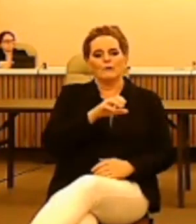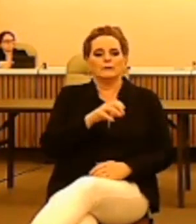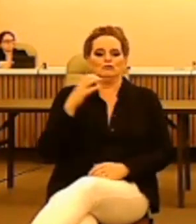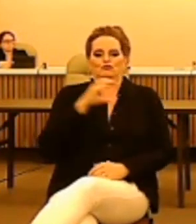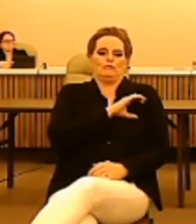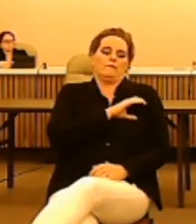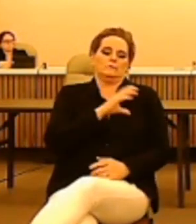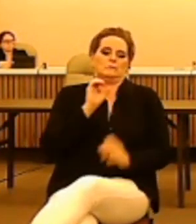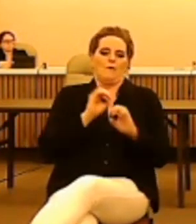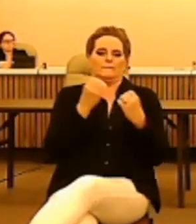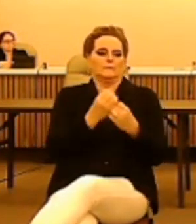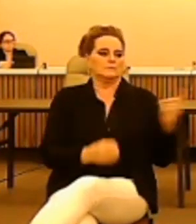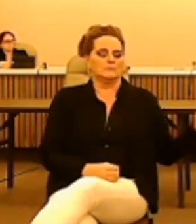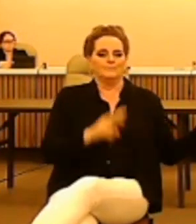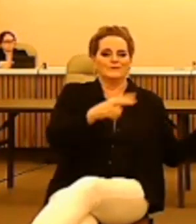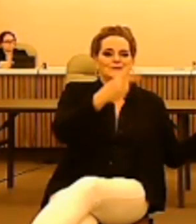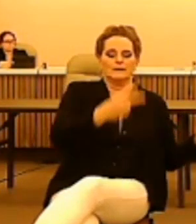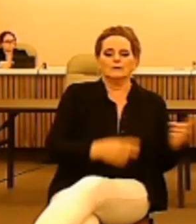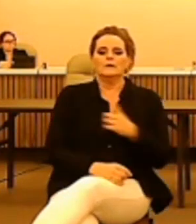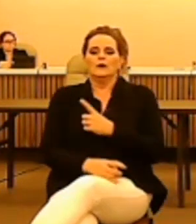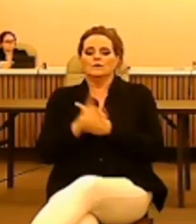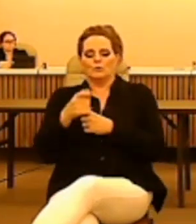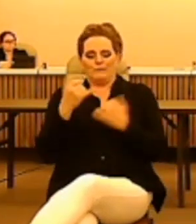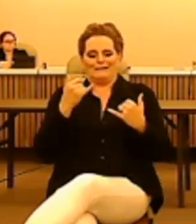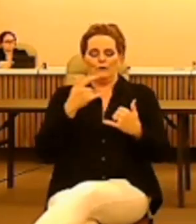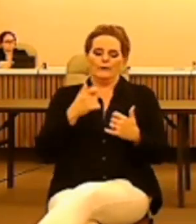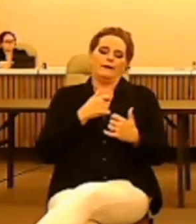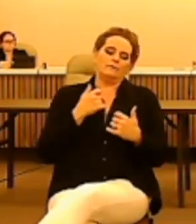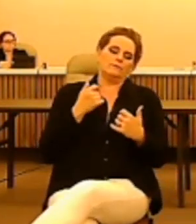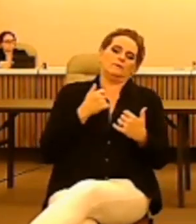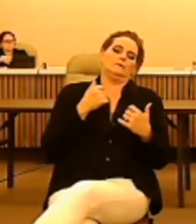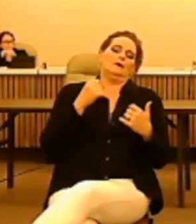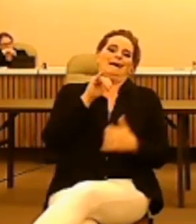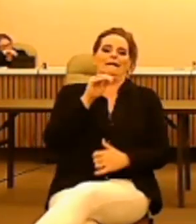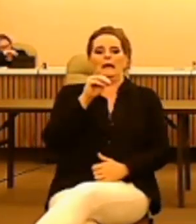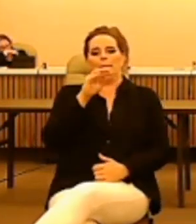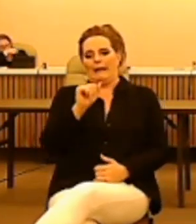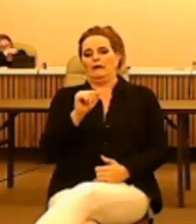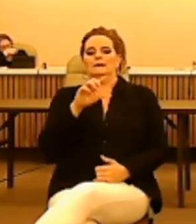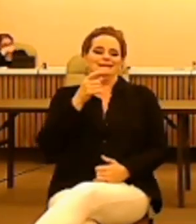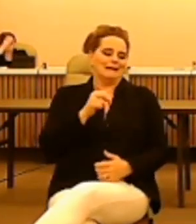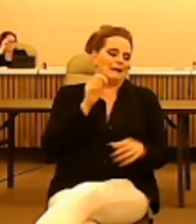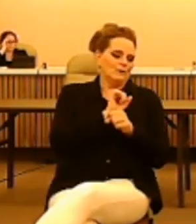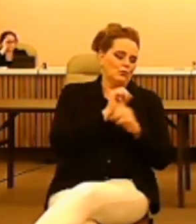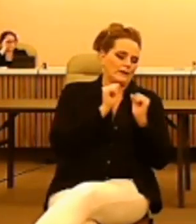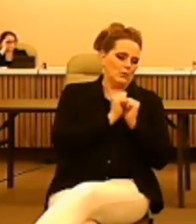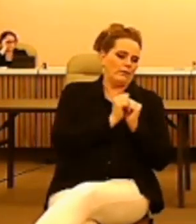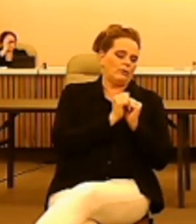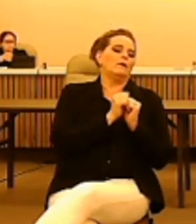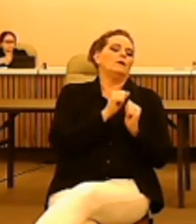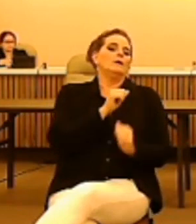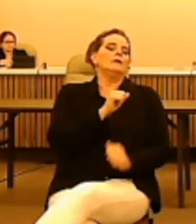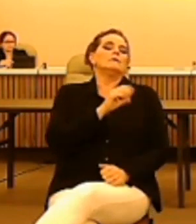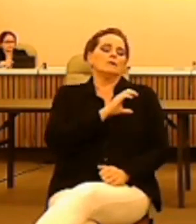Seconded. So you have the current version of the IMA. Don is working with the town or with the county